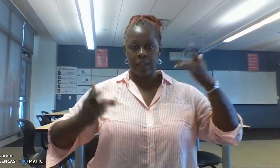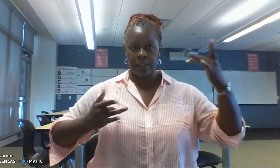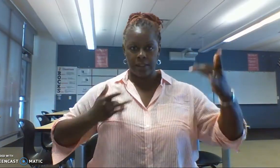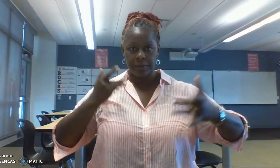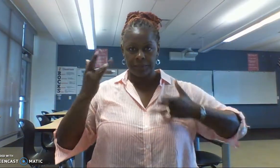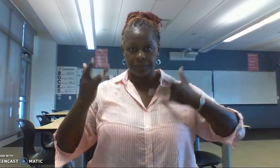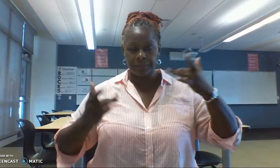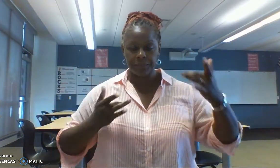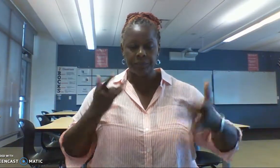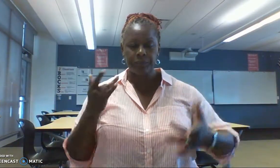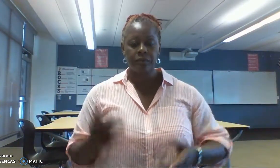Excite.